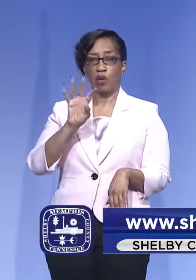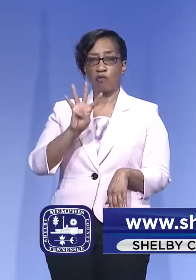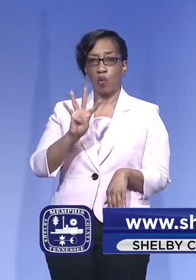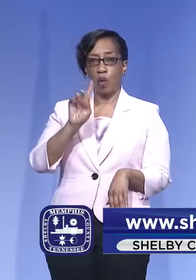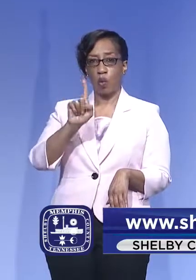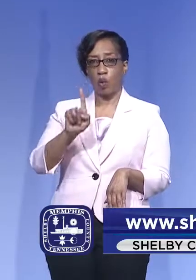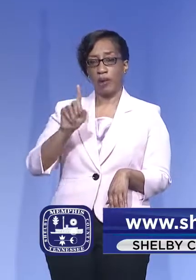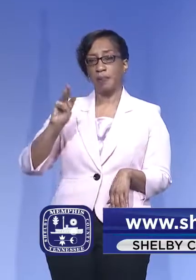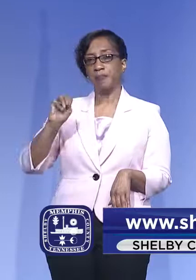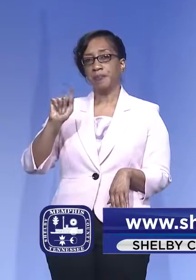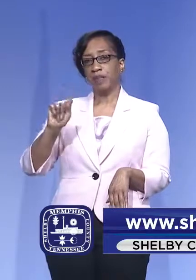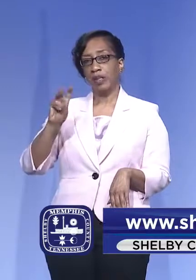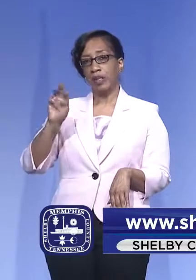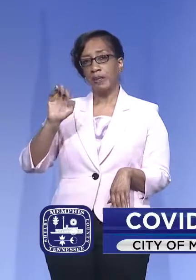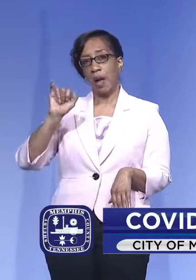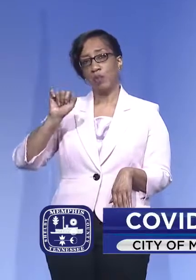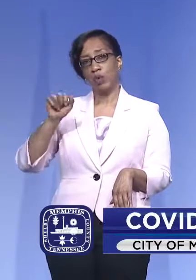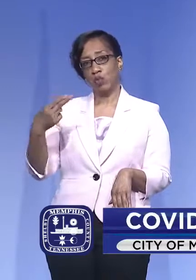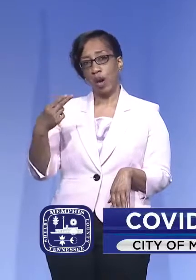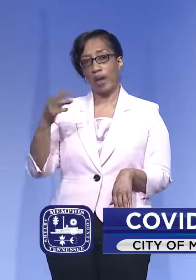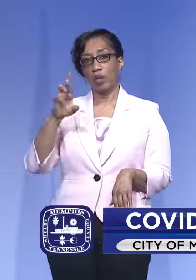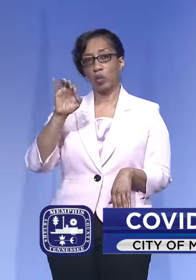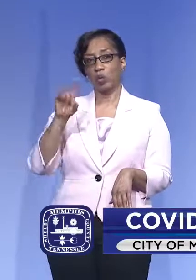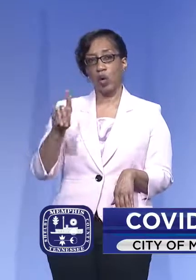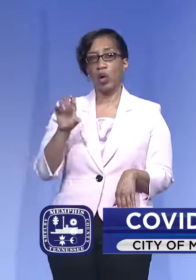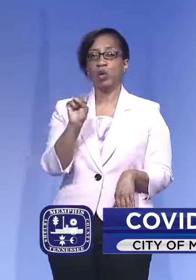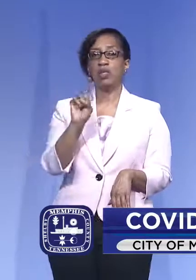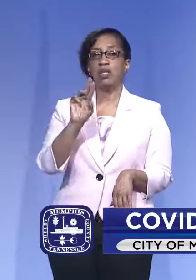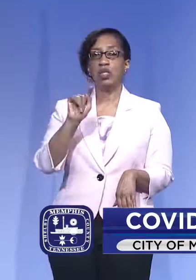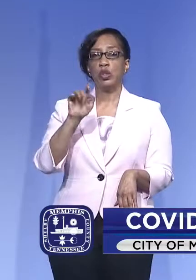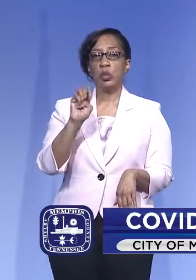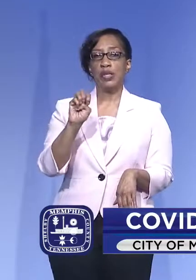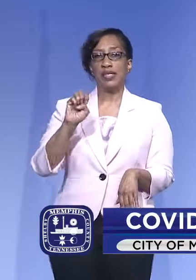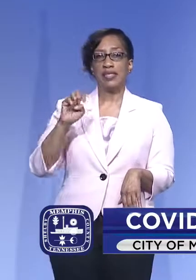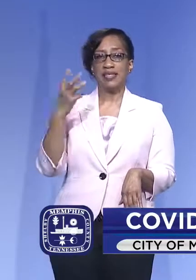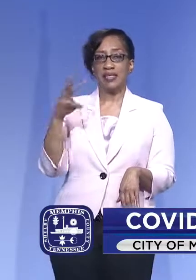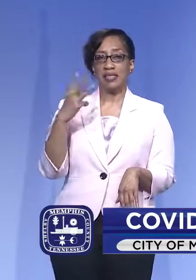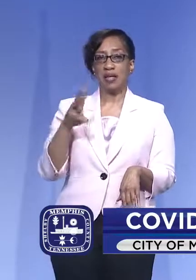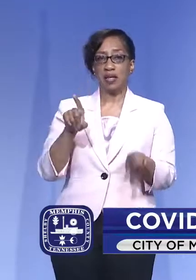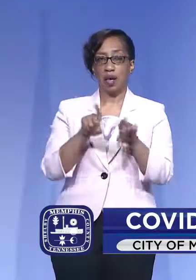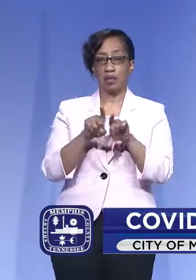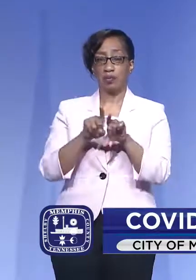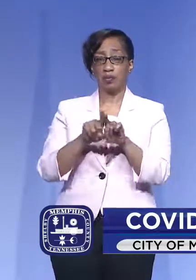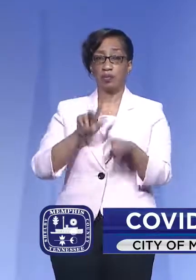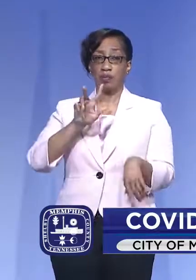Moriah Road, Suite 16 here in Memphis, in